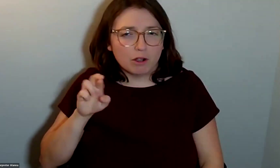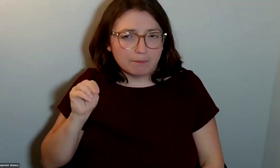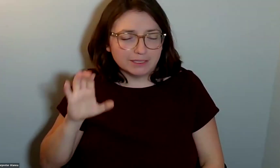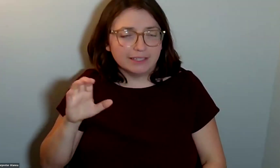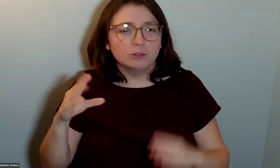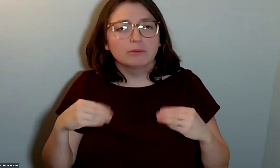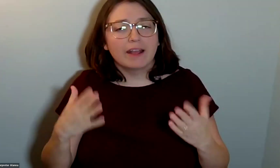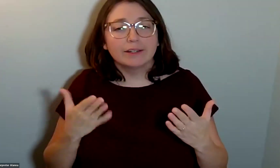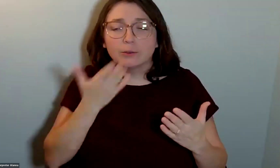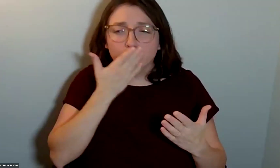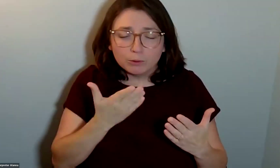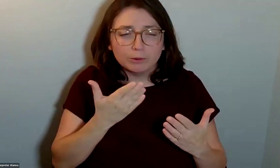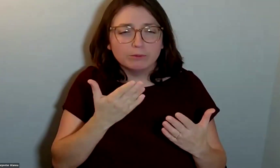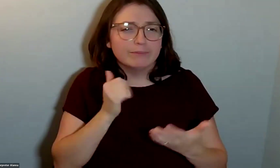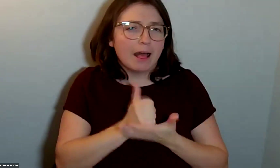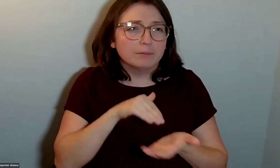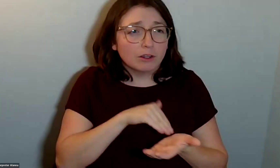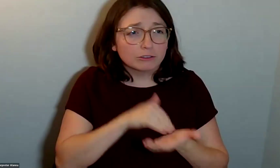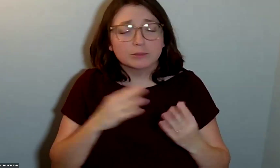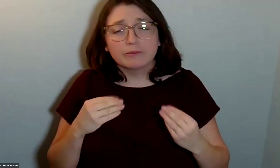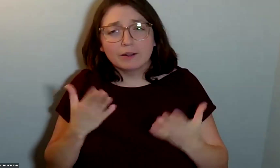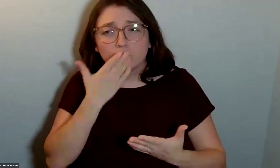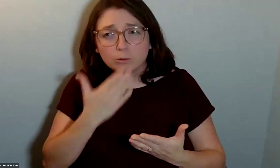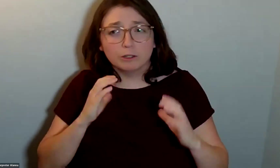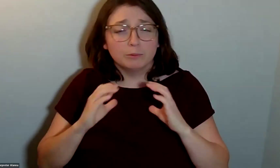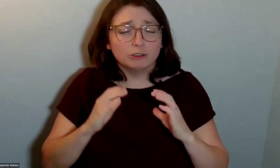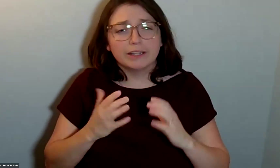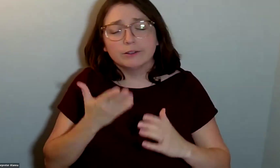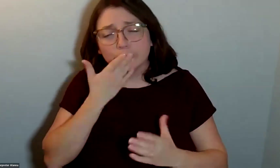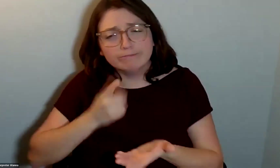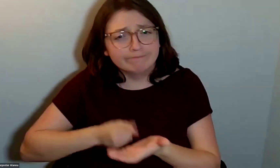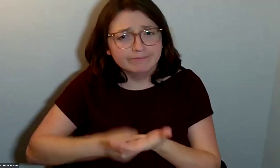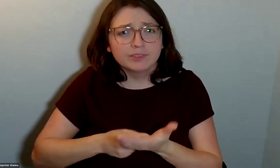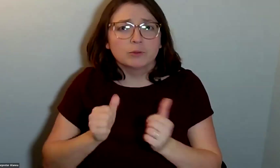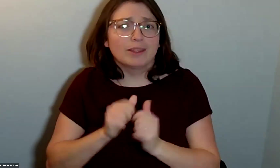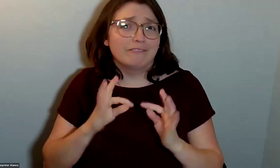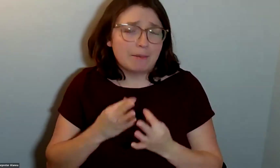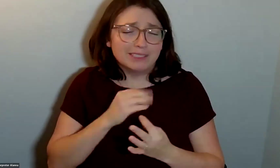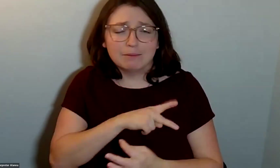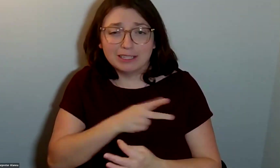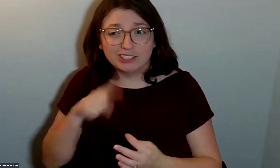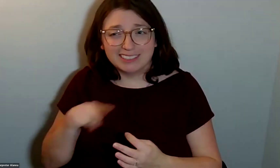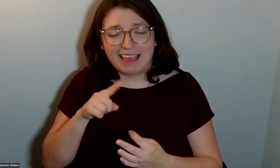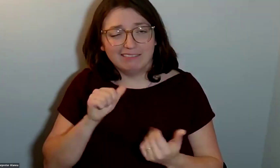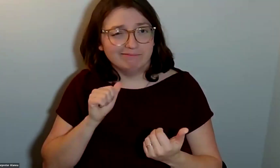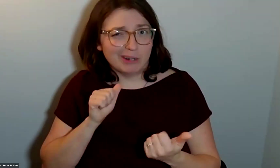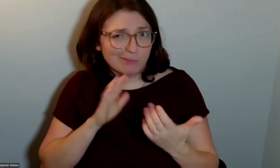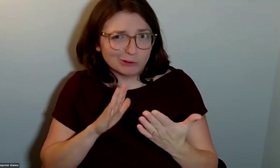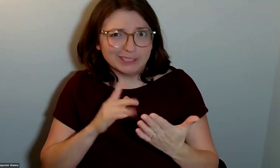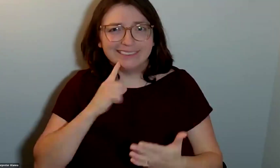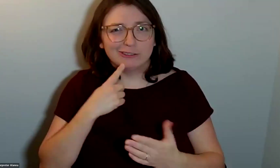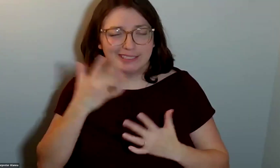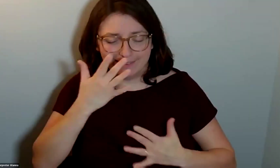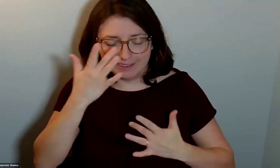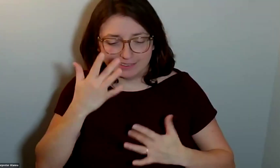meaningful, compassionate conversations with patients and families facing serious illness. In 2023,